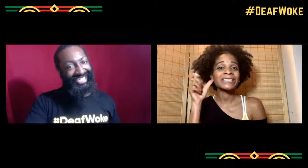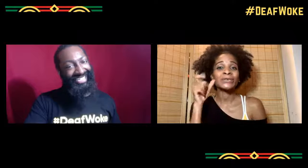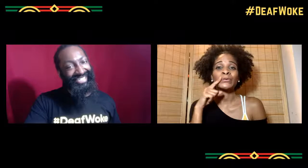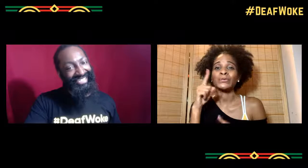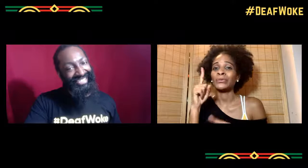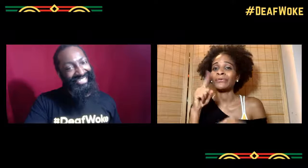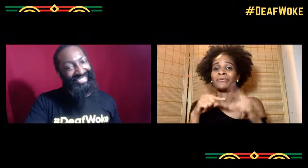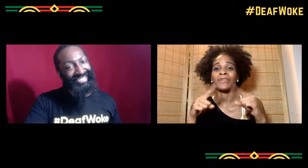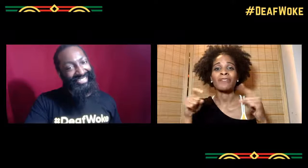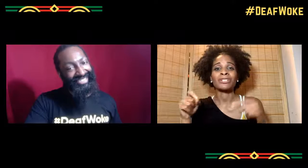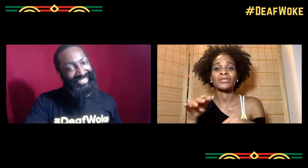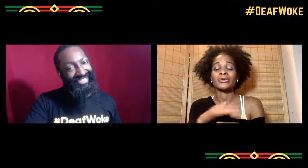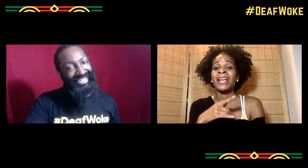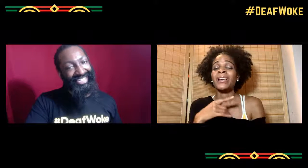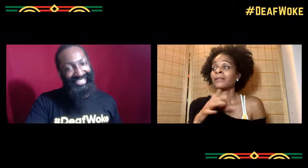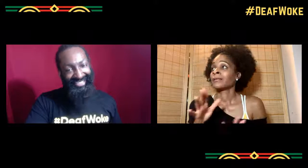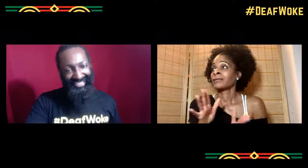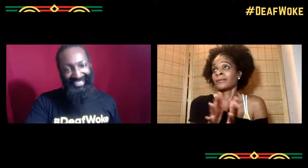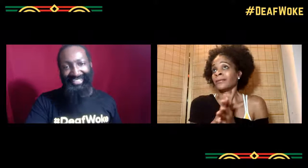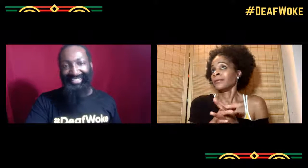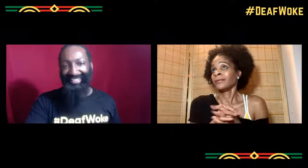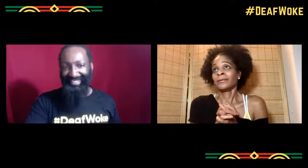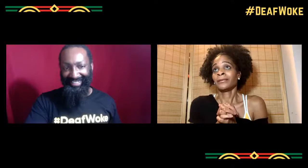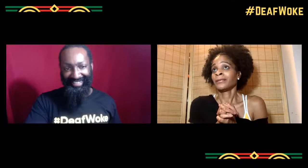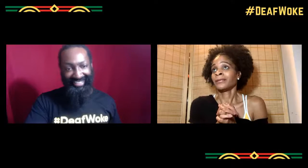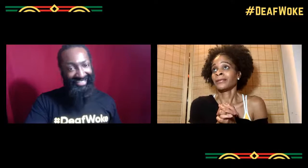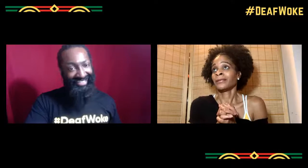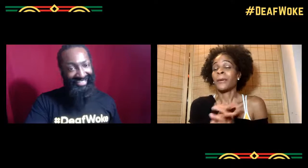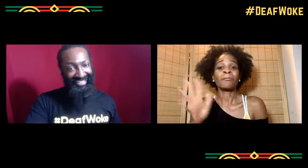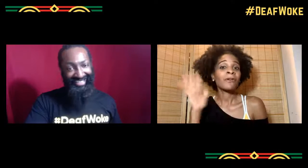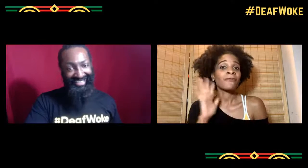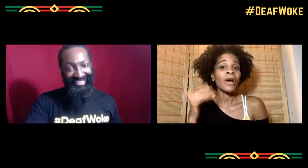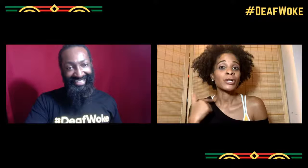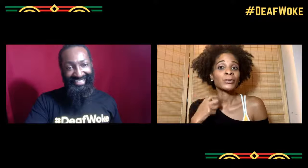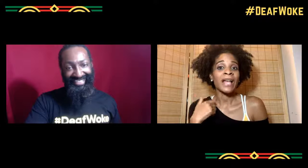to be honest with you,